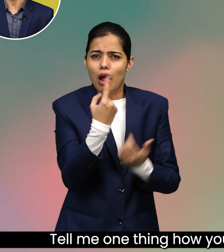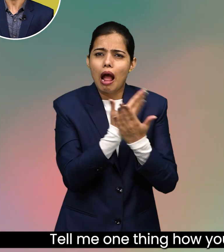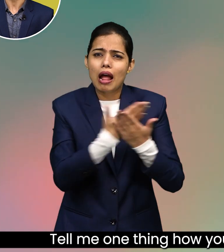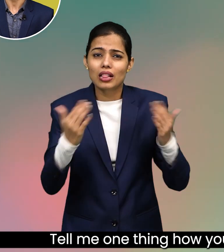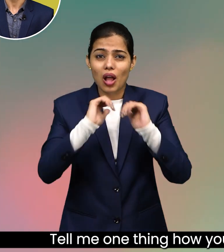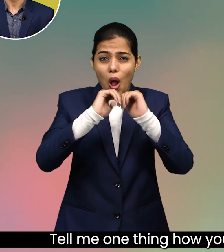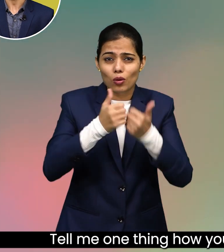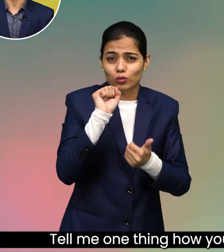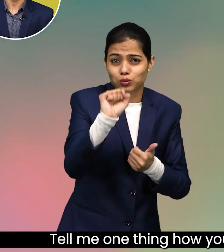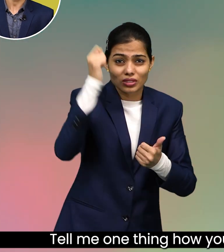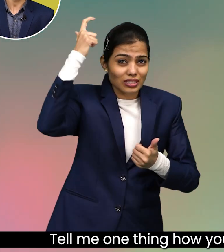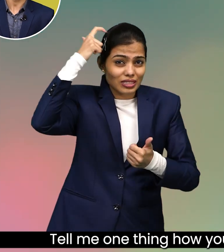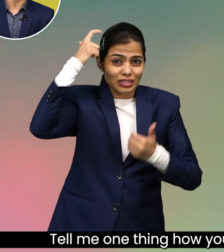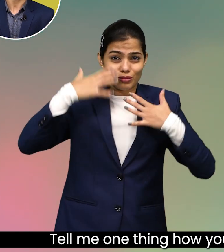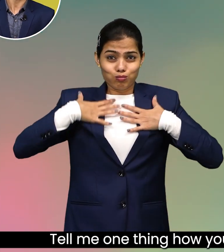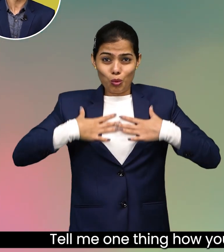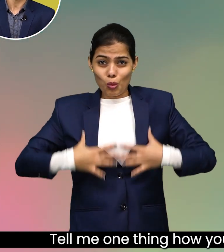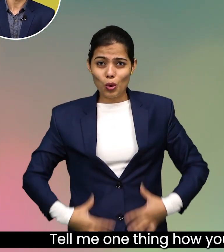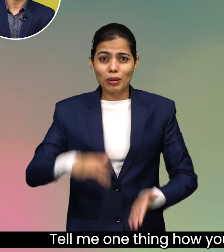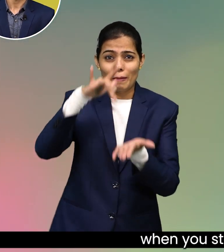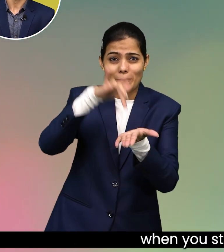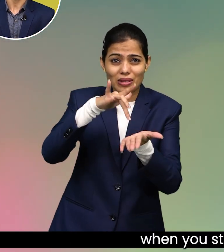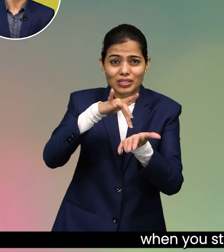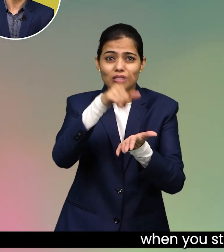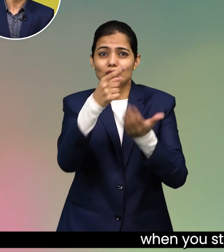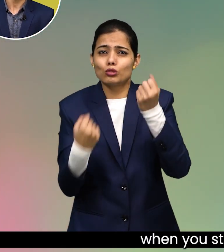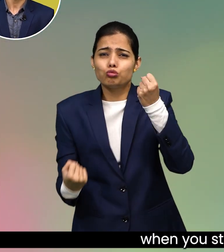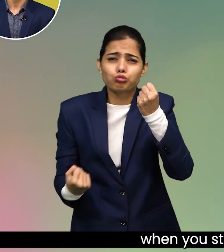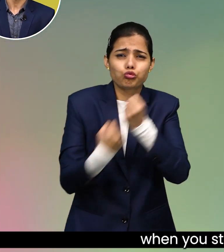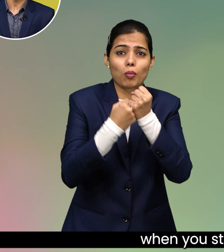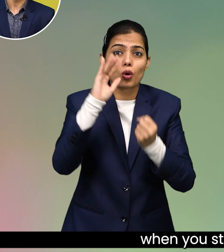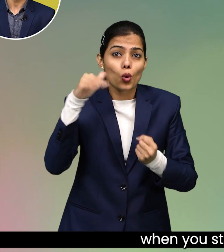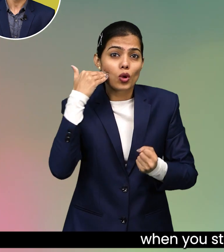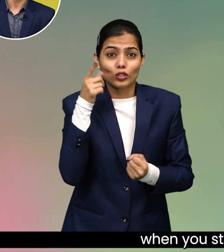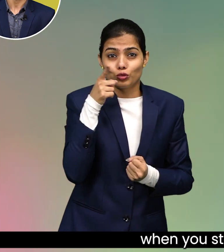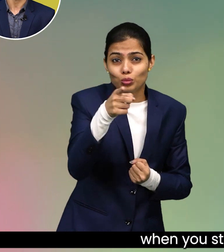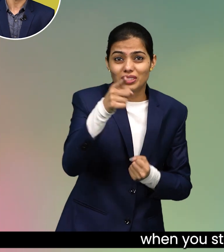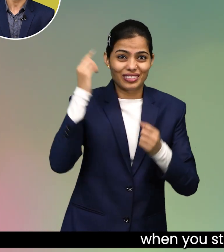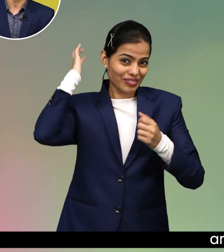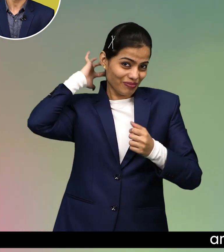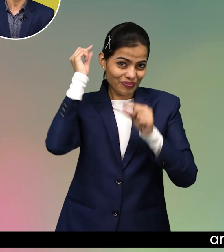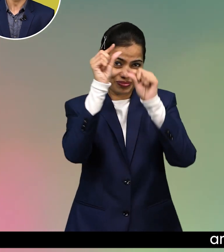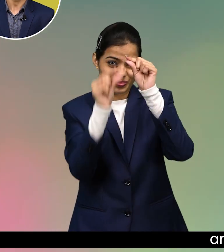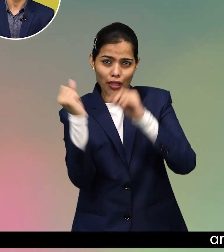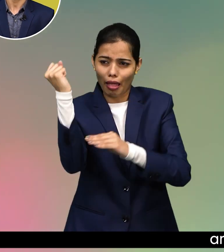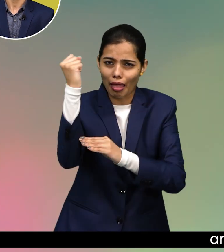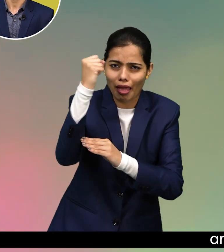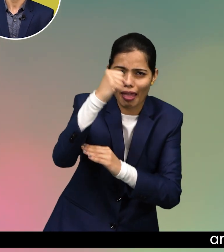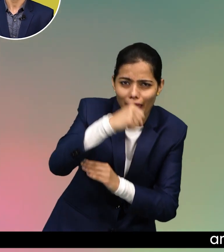Tell me one thing, how your body position is supported when you stand, lean, bend and